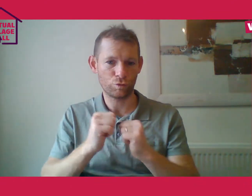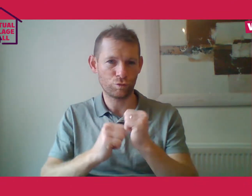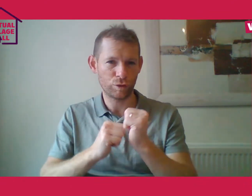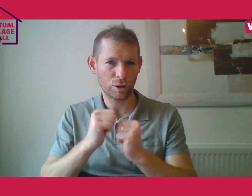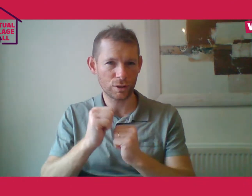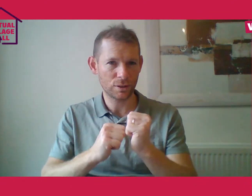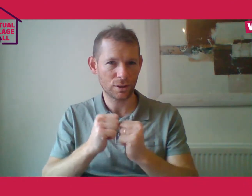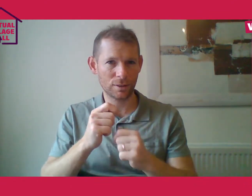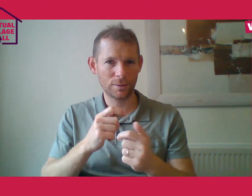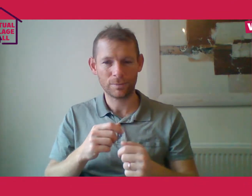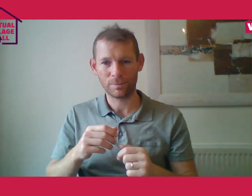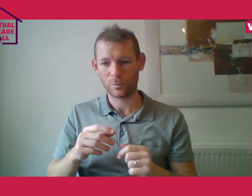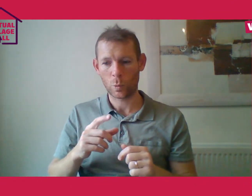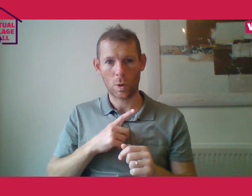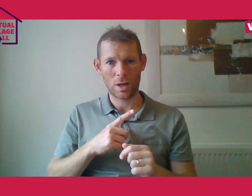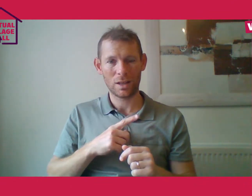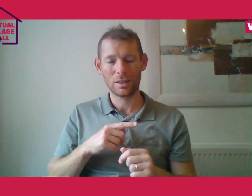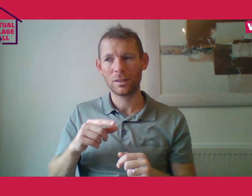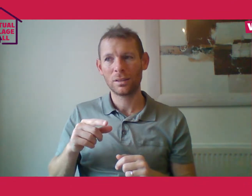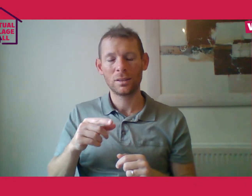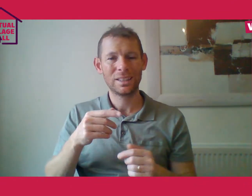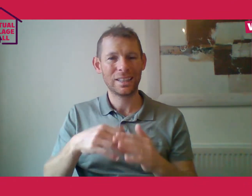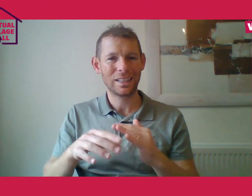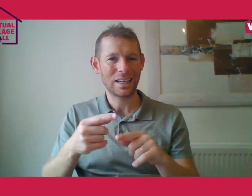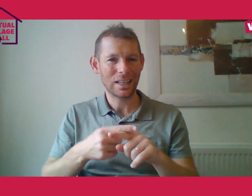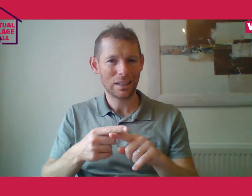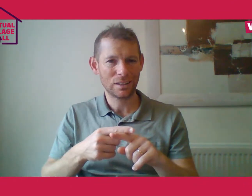up my imaginary person.